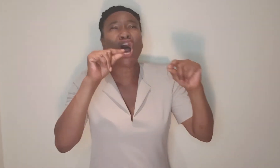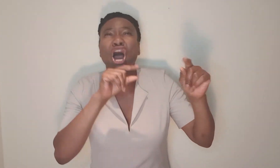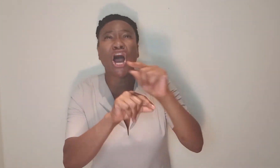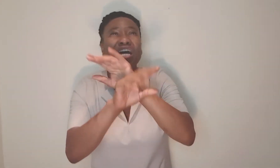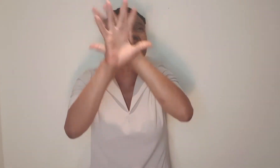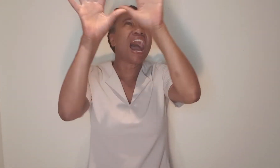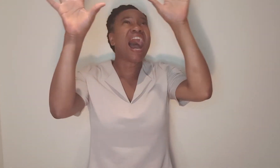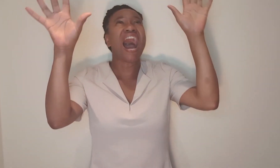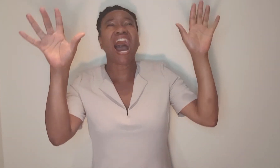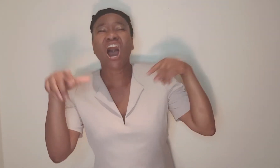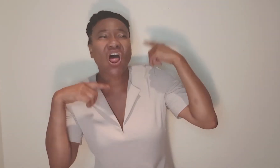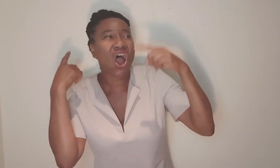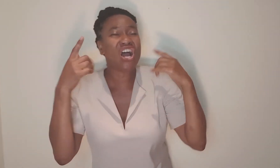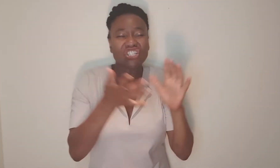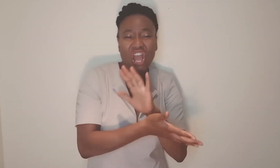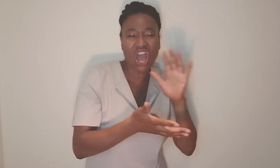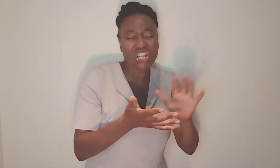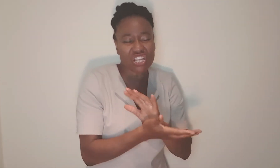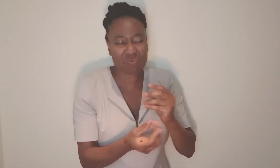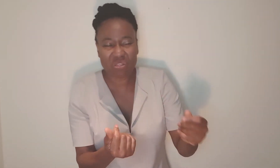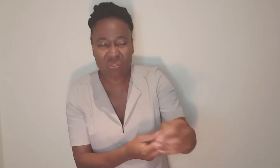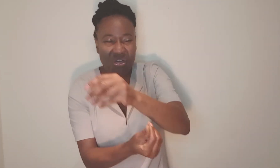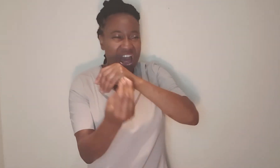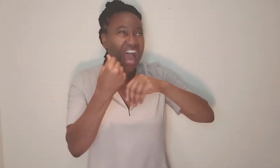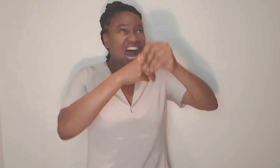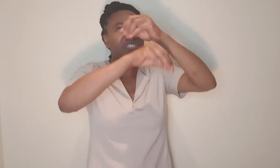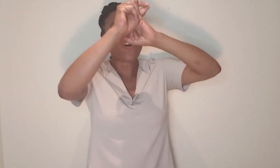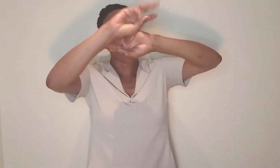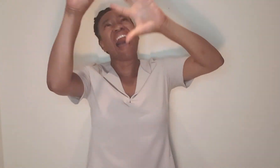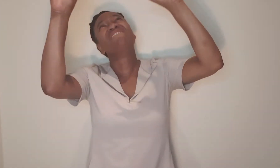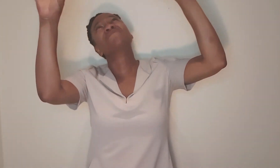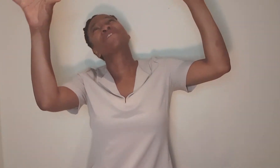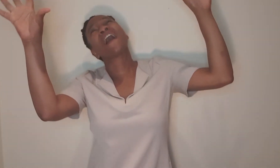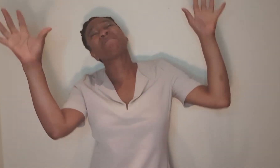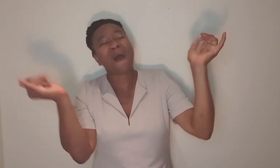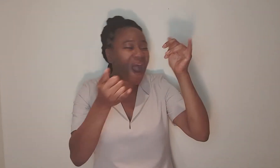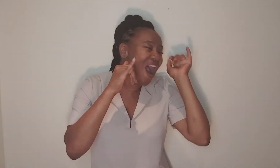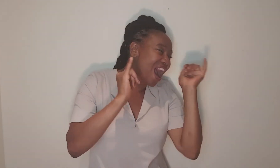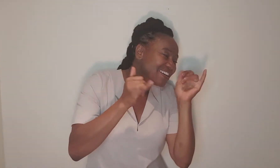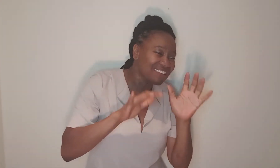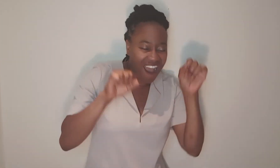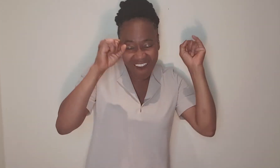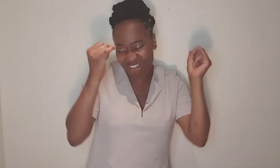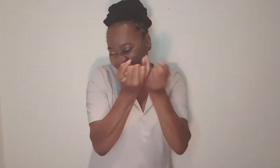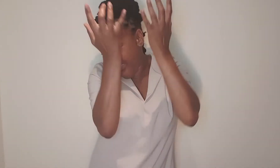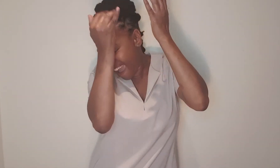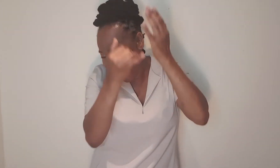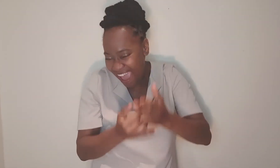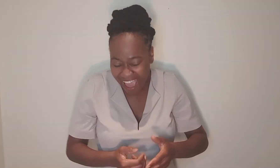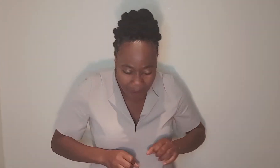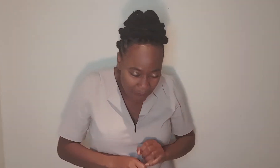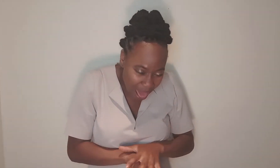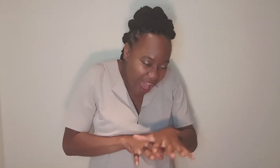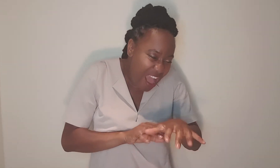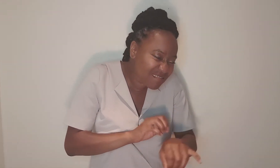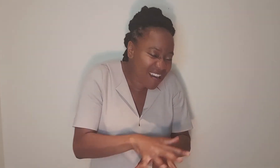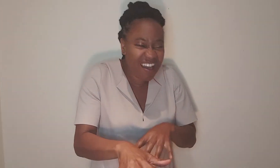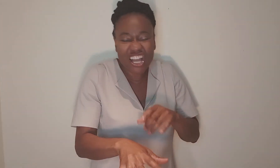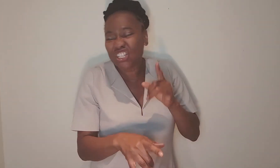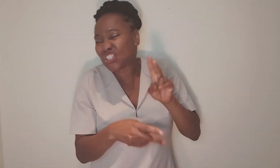pollution. Ash falling, heavens breaking, parties starting and fights ending. Blood spilling in cheap goods. Tourists and locals getting in the way from penny market